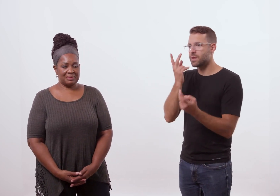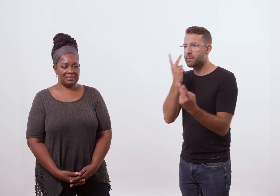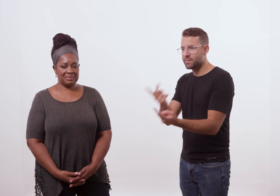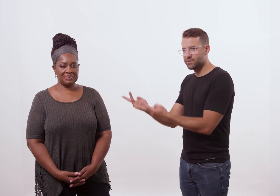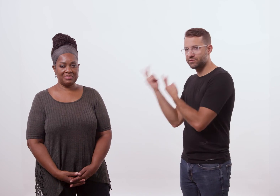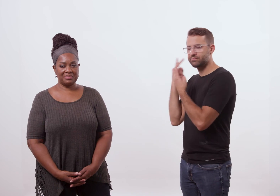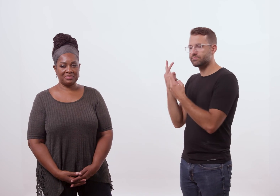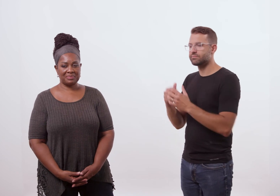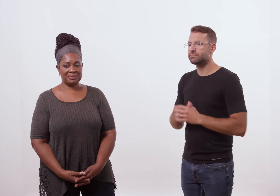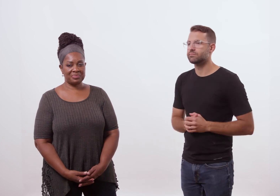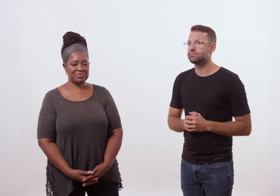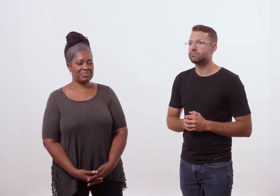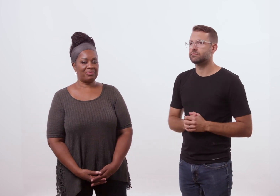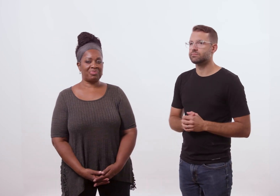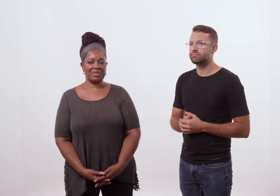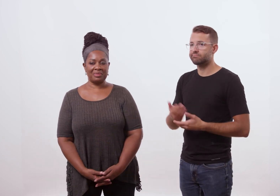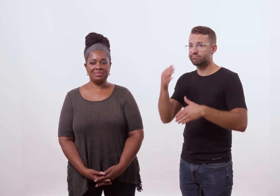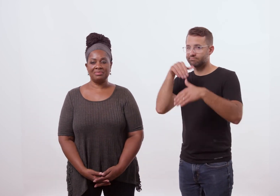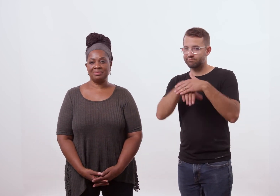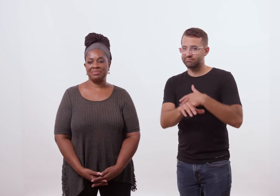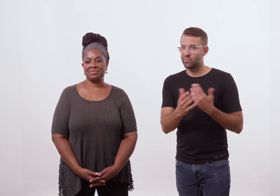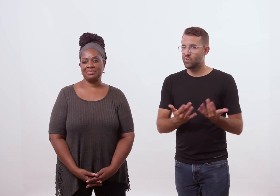Enter. She is waiting.